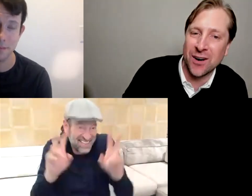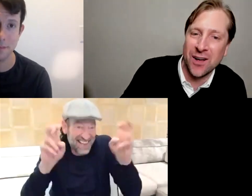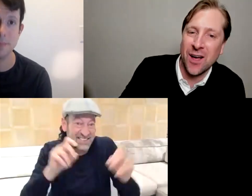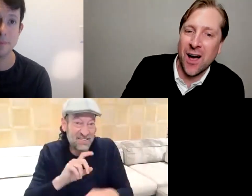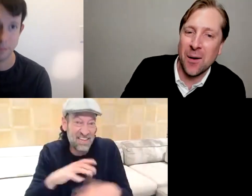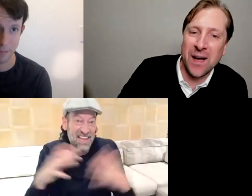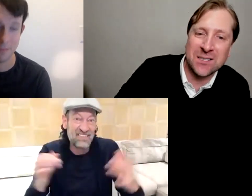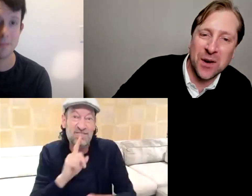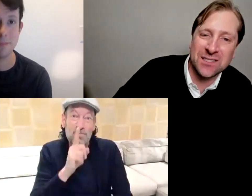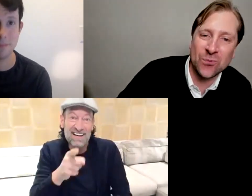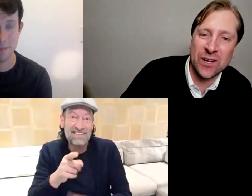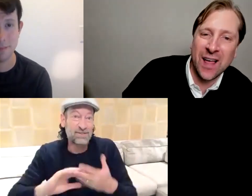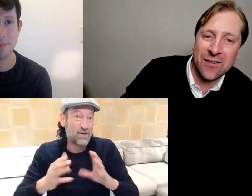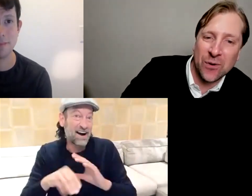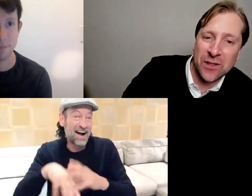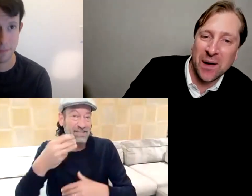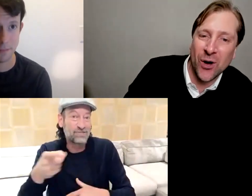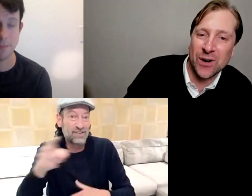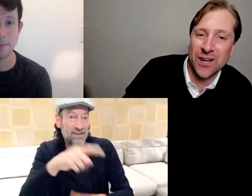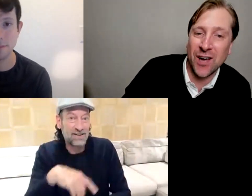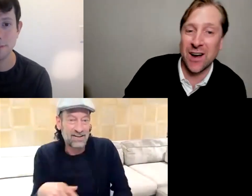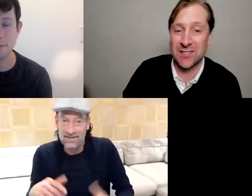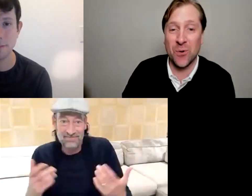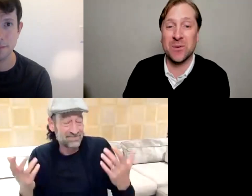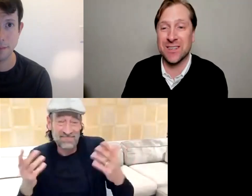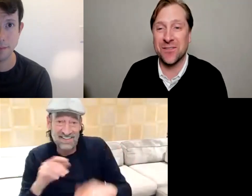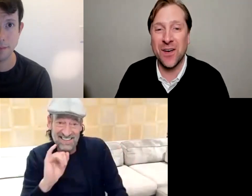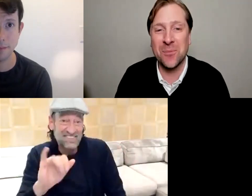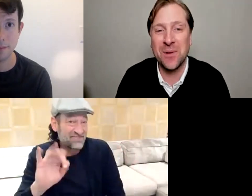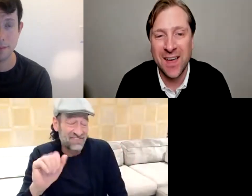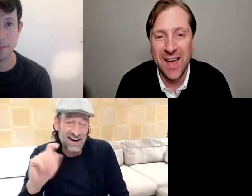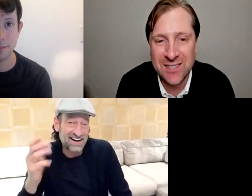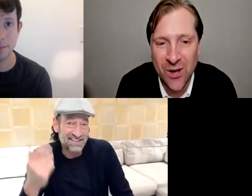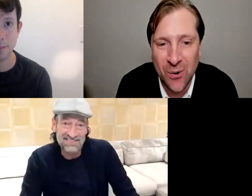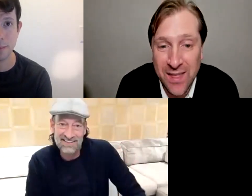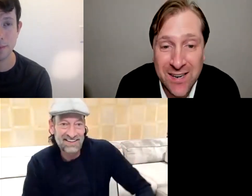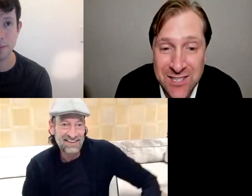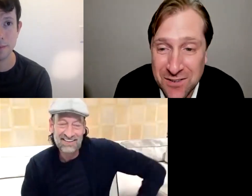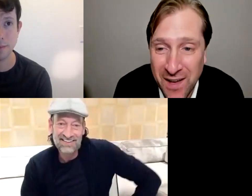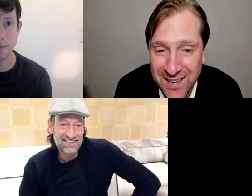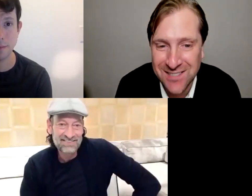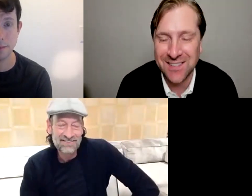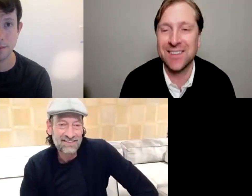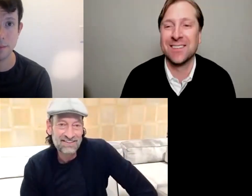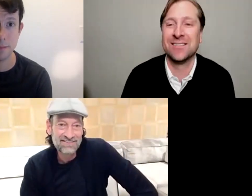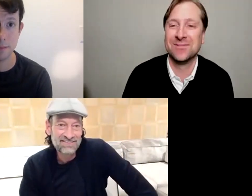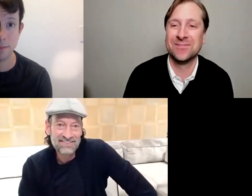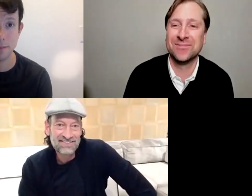similar, my experience in real life with my Coda daughter, as to what was in the film. And so that is just a fact.